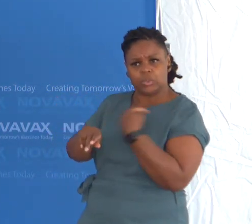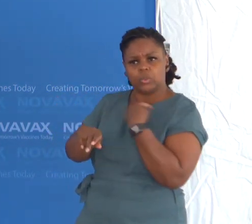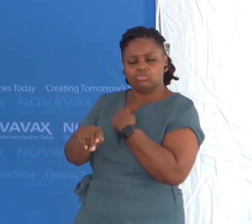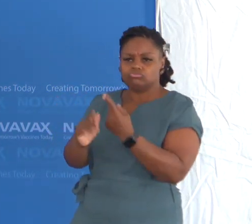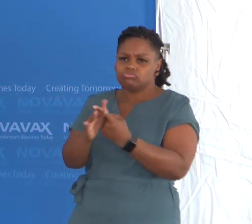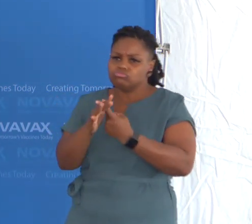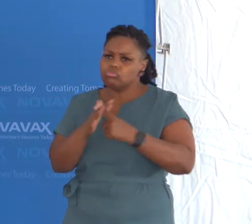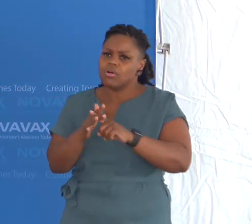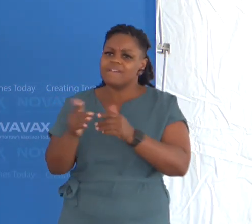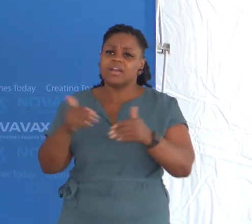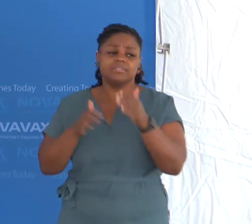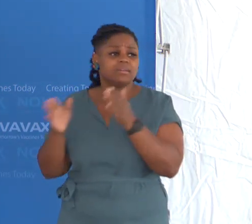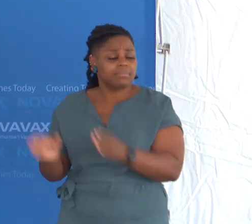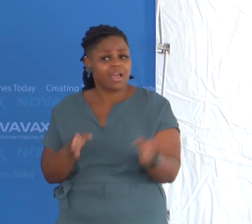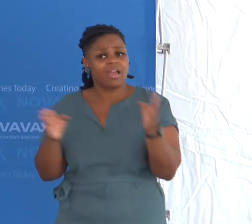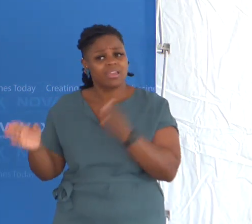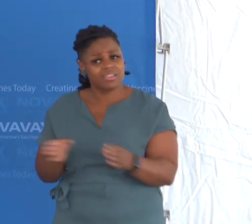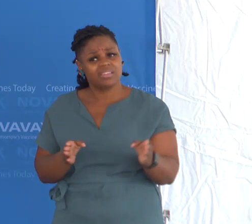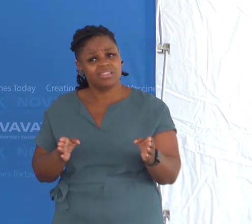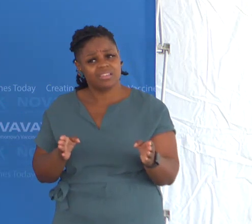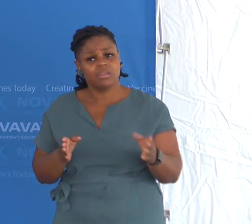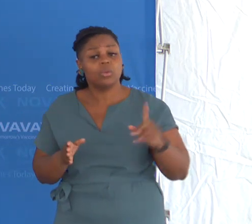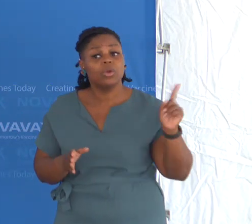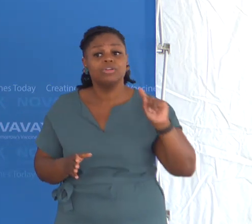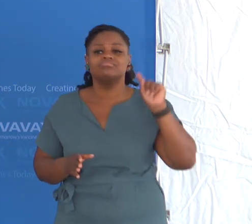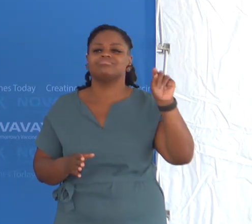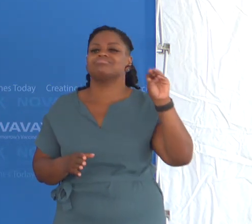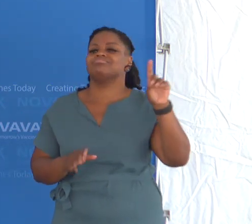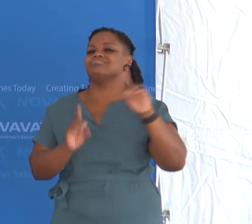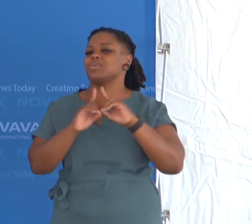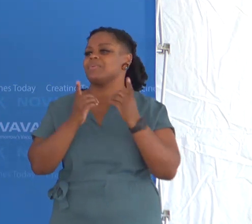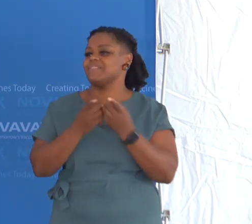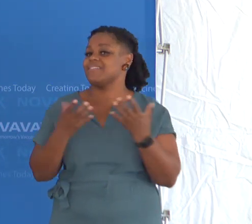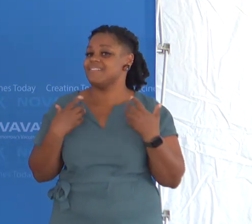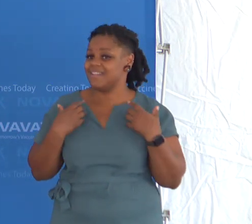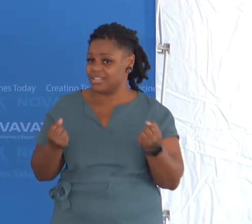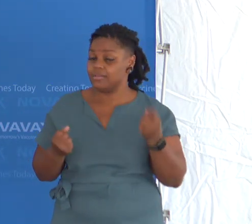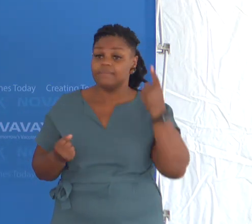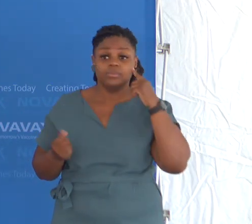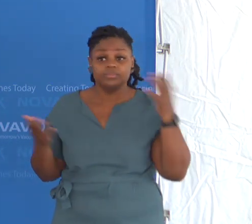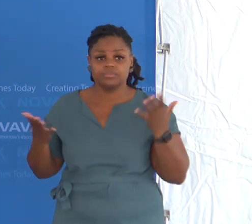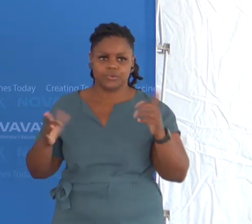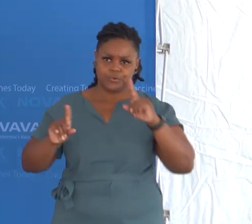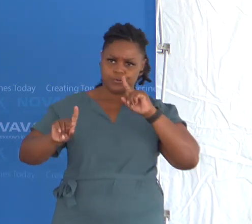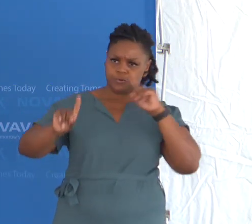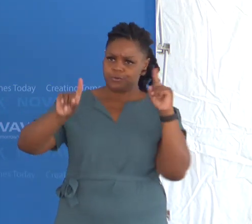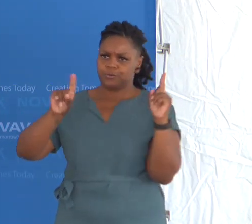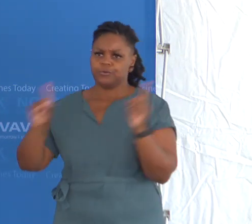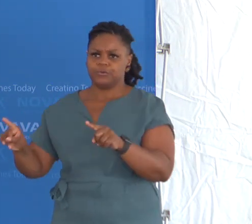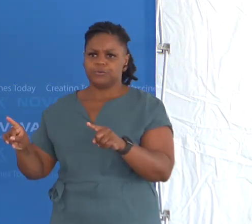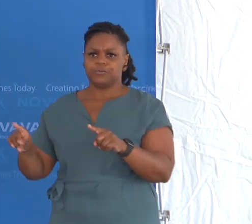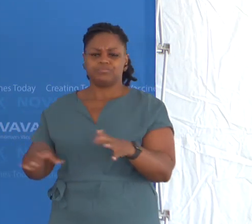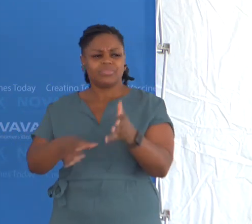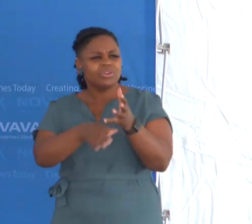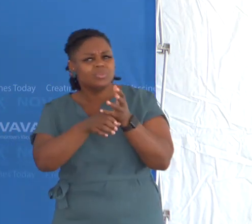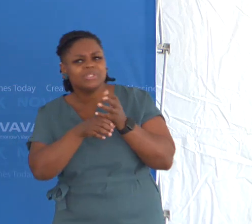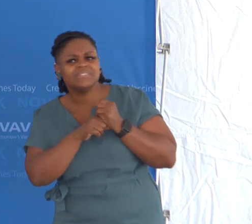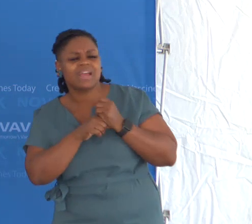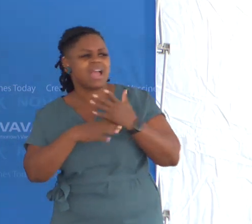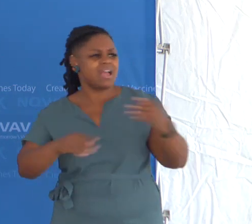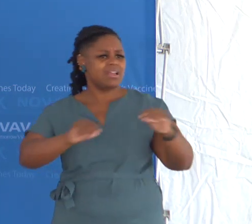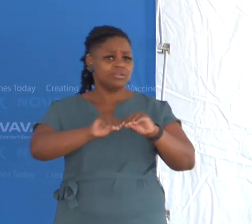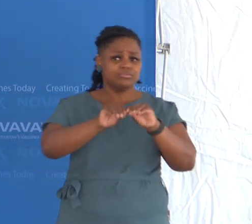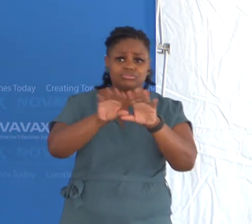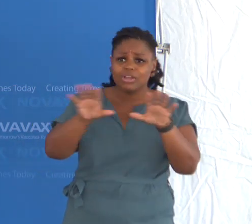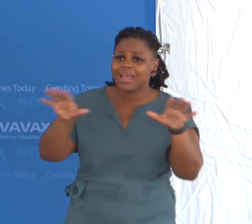currently underway at the Maryland Department of Health for the ordering, acquiring, and distributing and